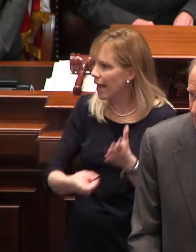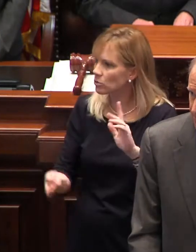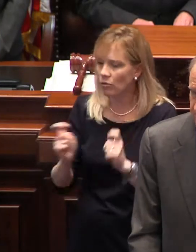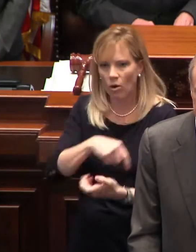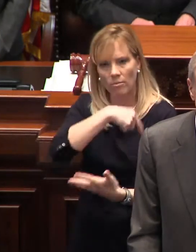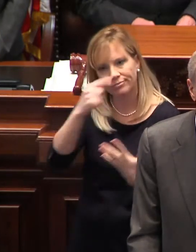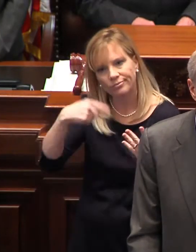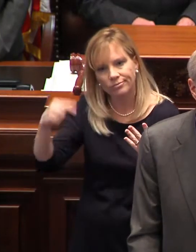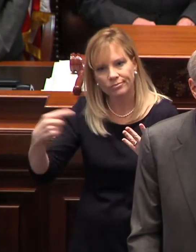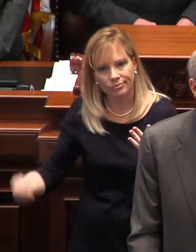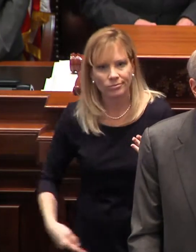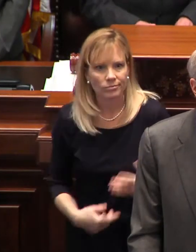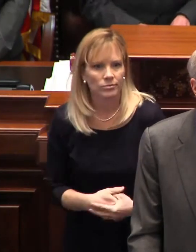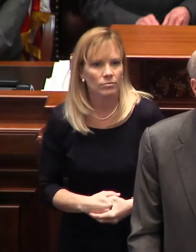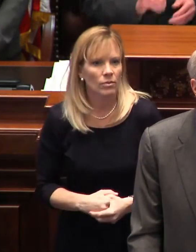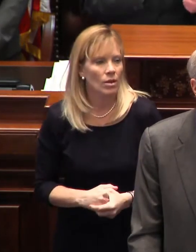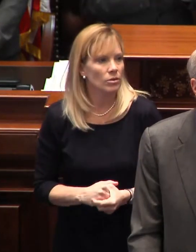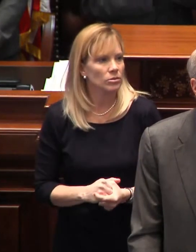reform.